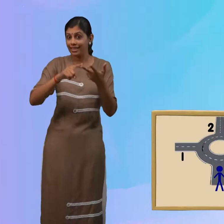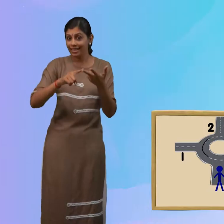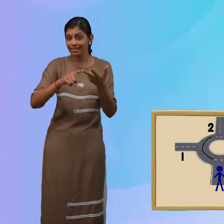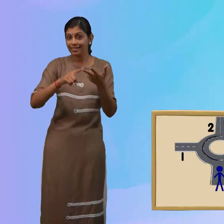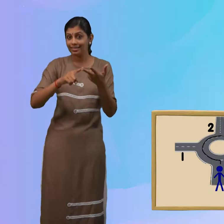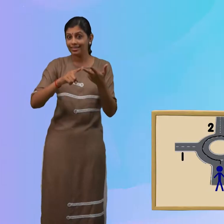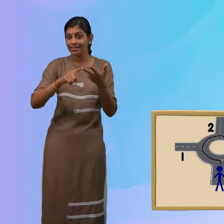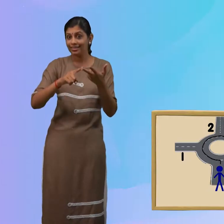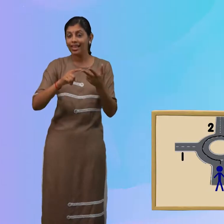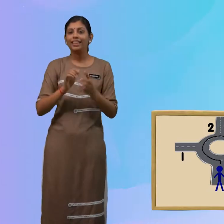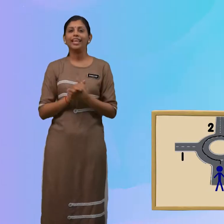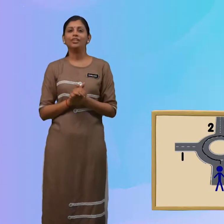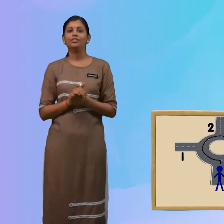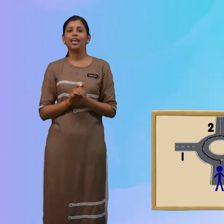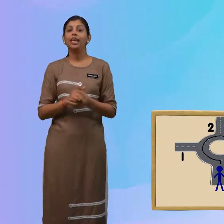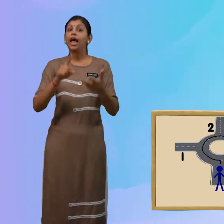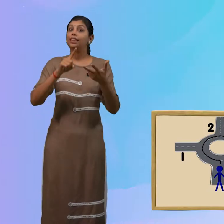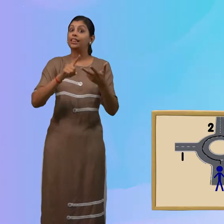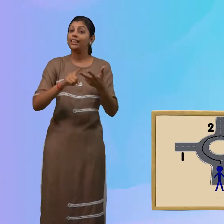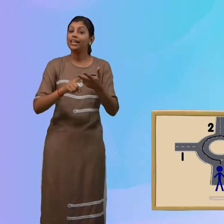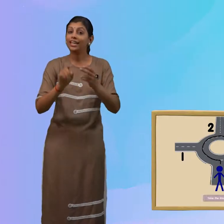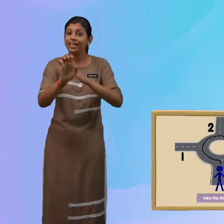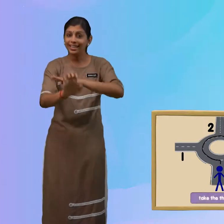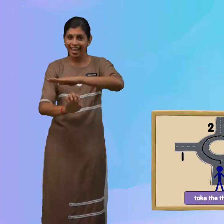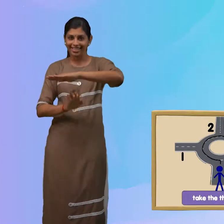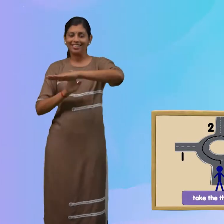third, then you say the third